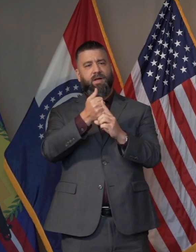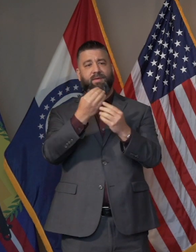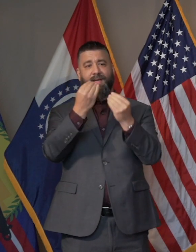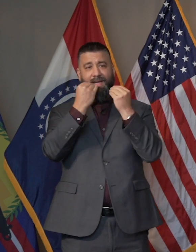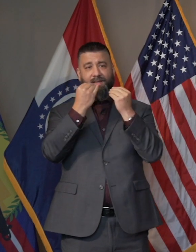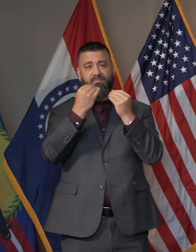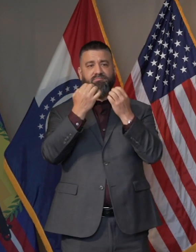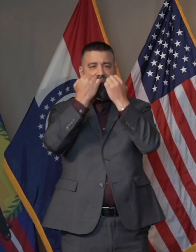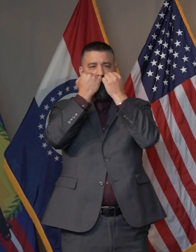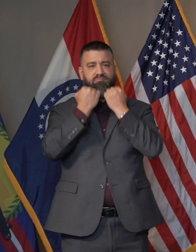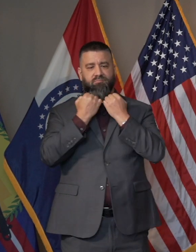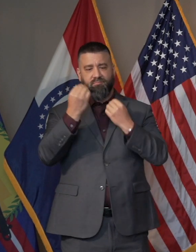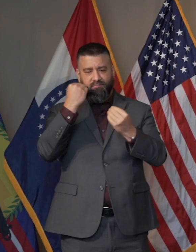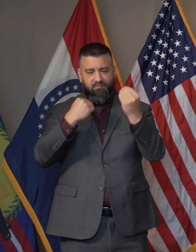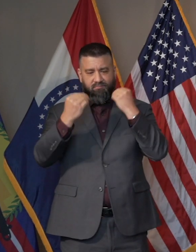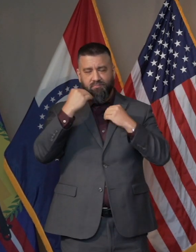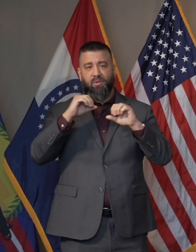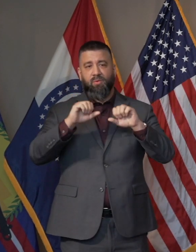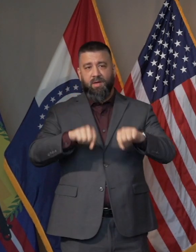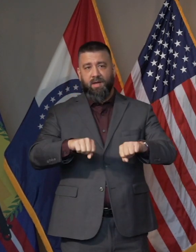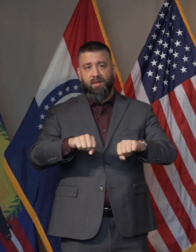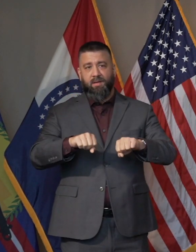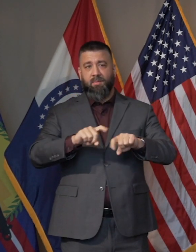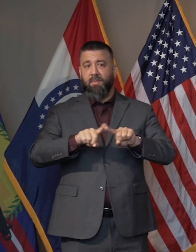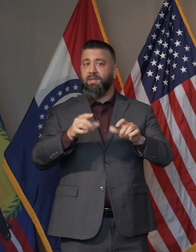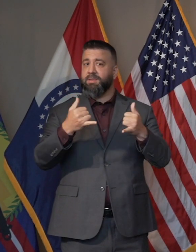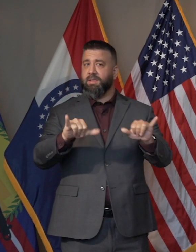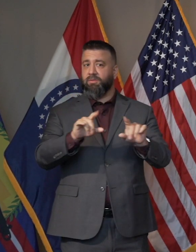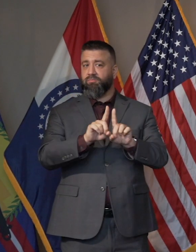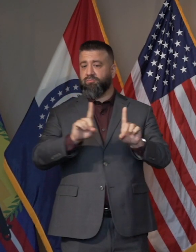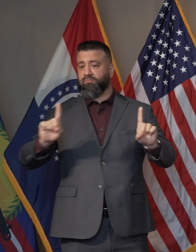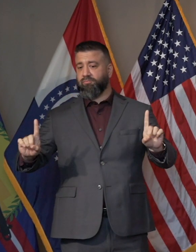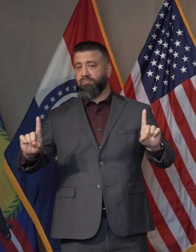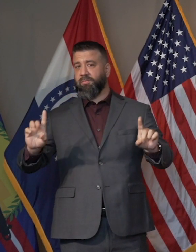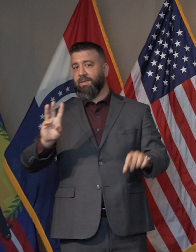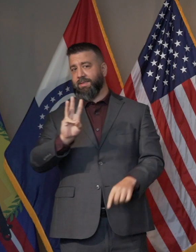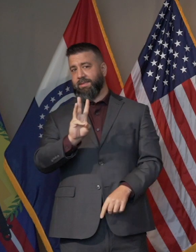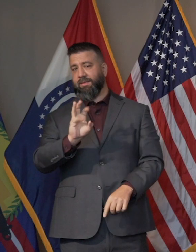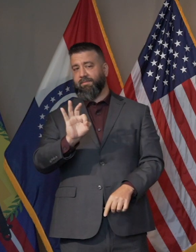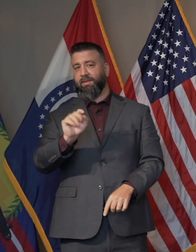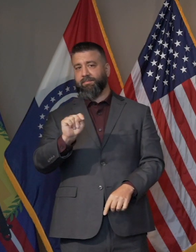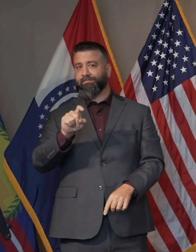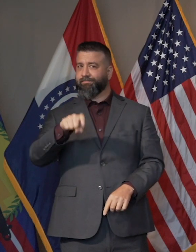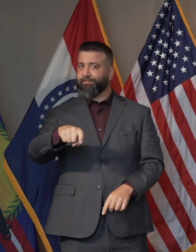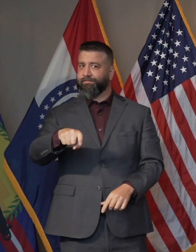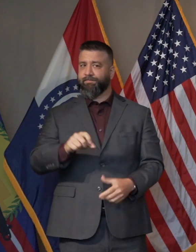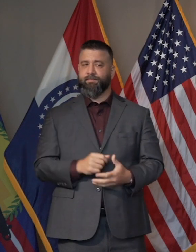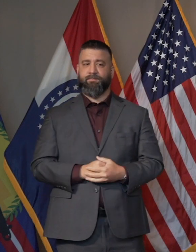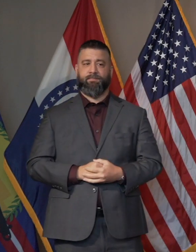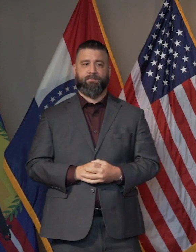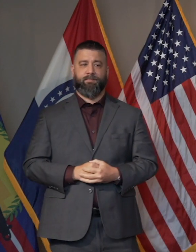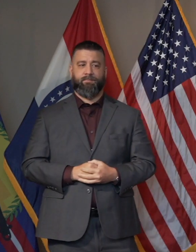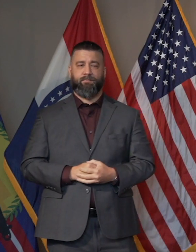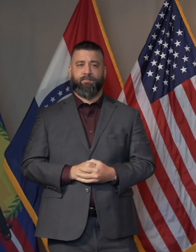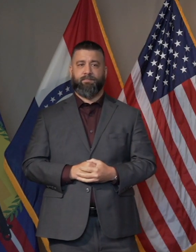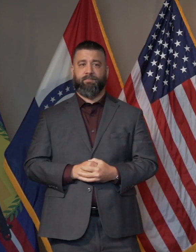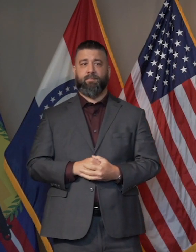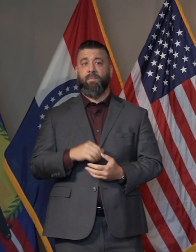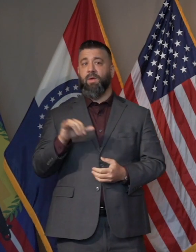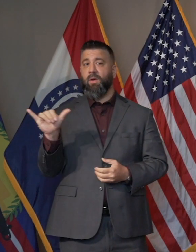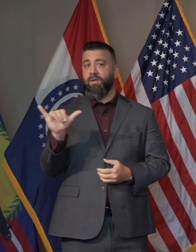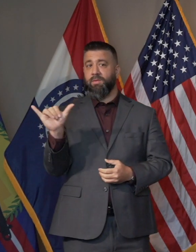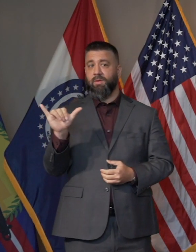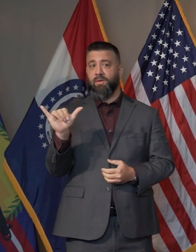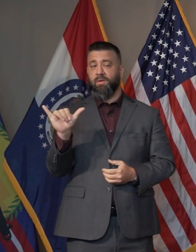only if there is a social distance of 6 feet, and that's maintained. Included in this order